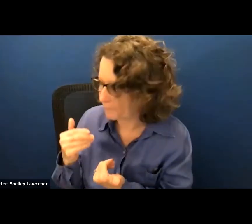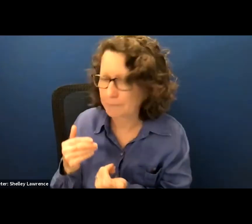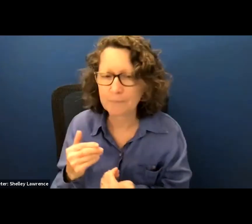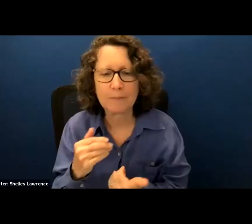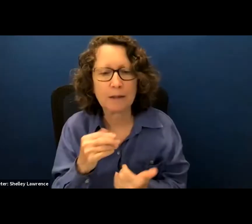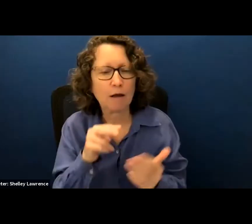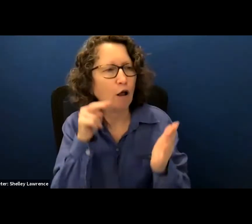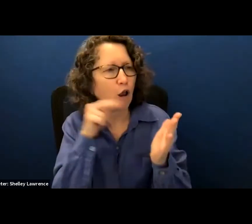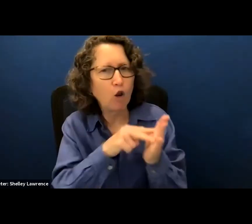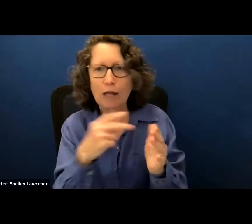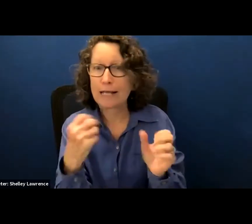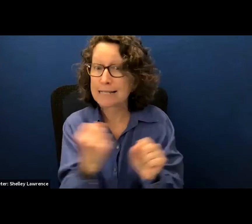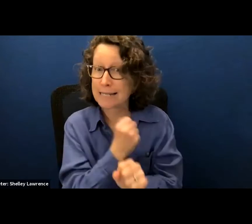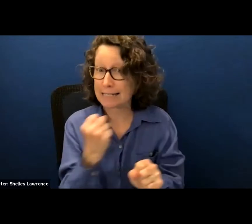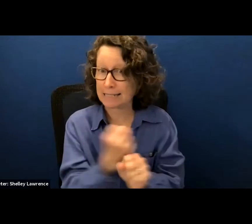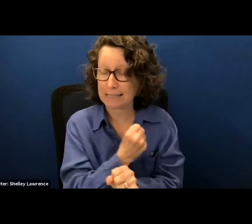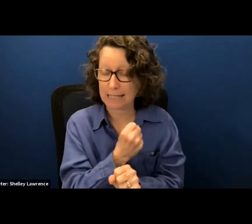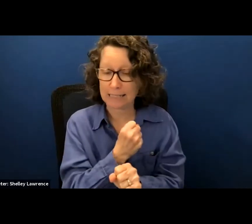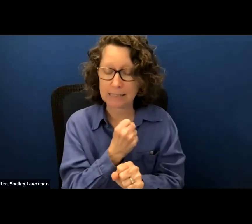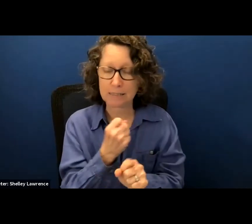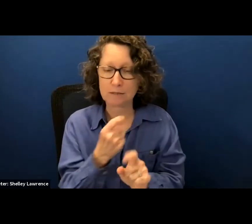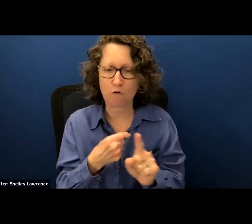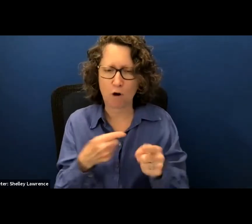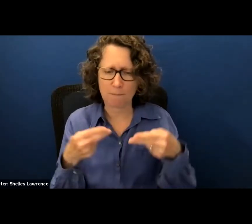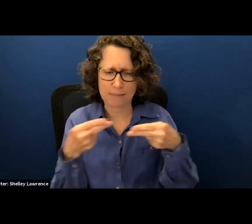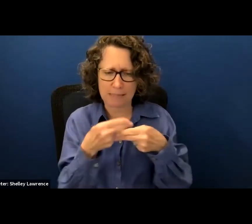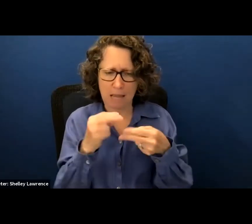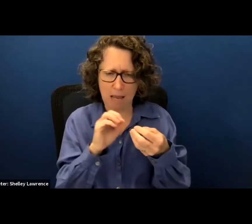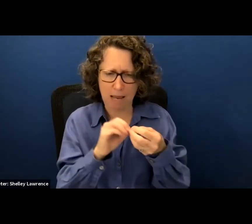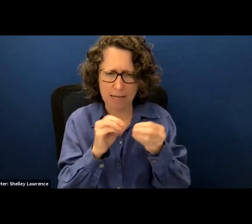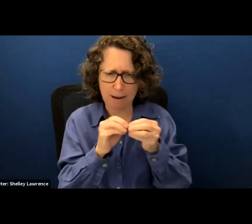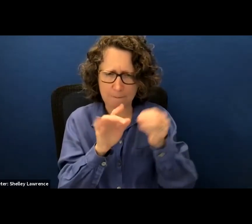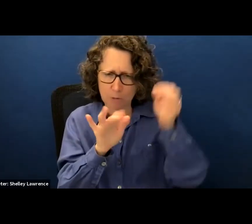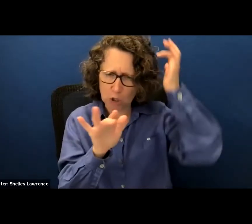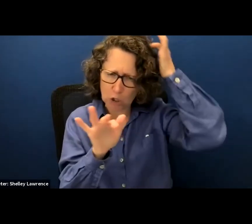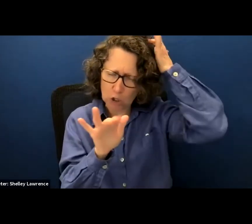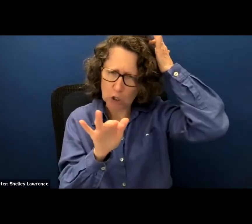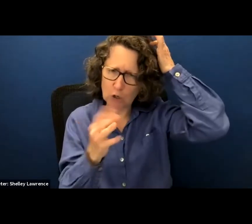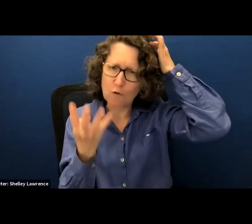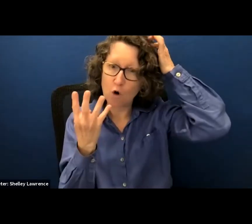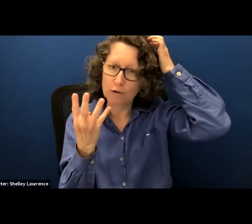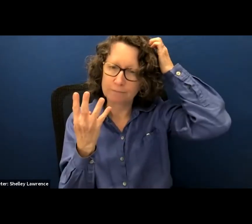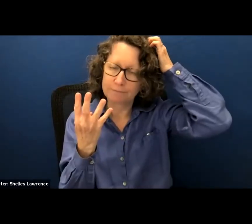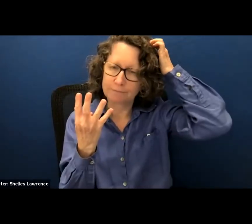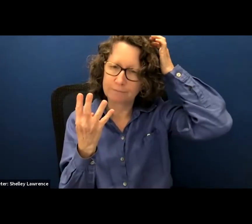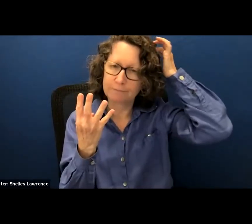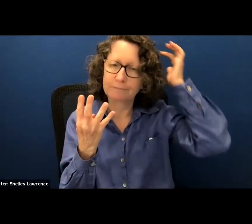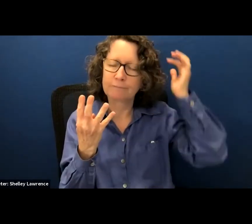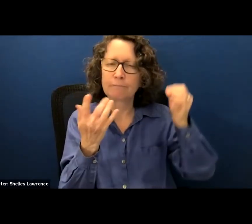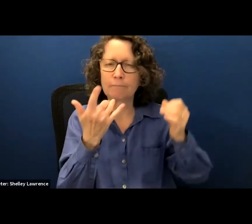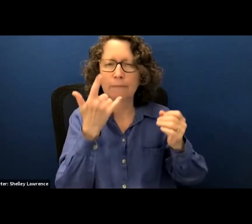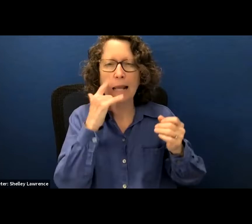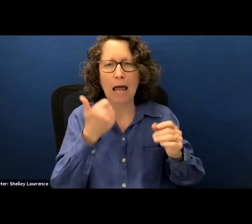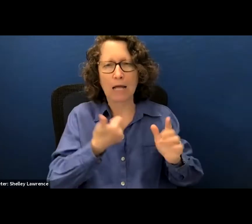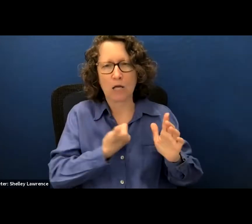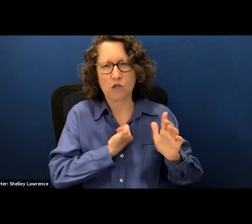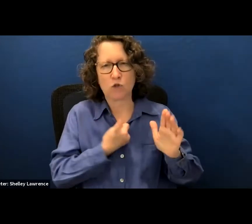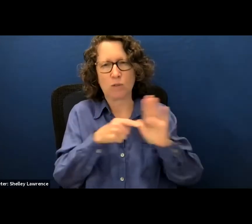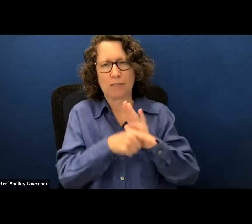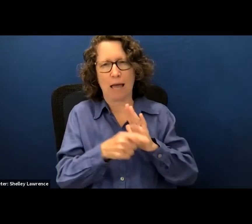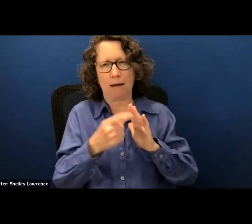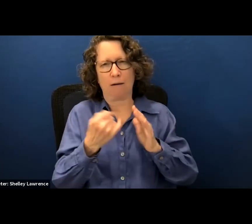at the statistics from slide 4, it's like suicidal